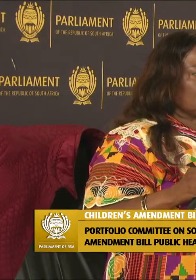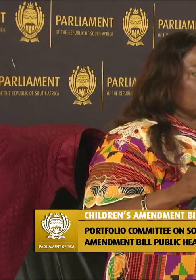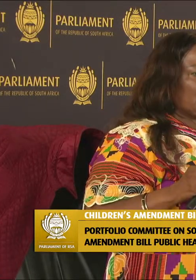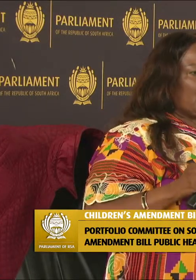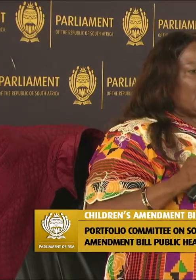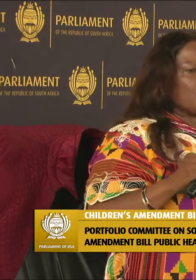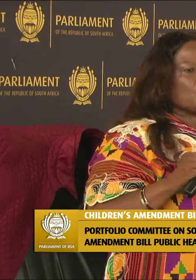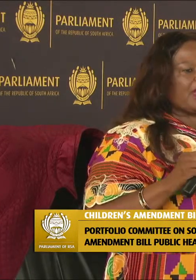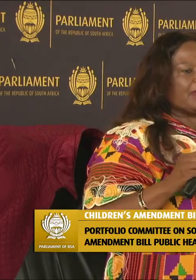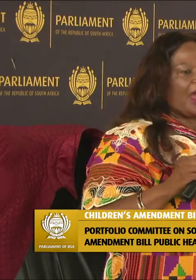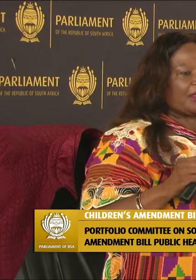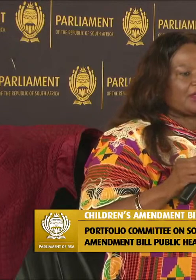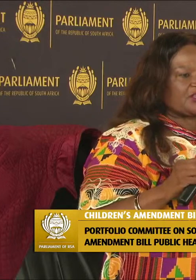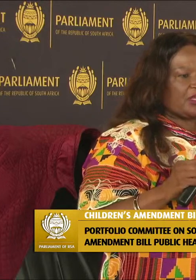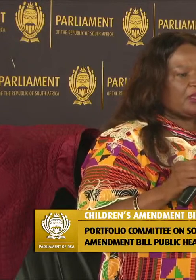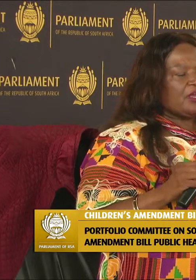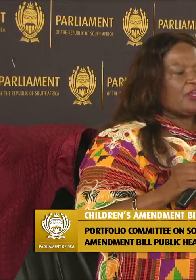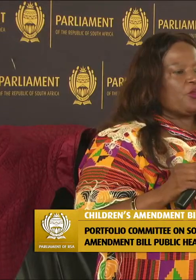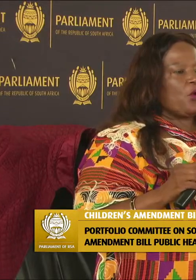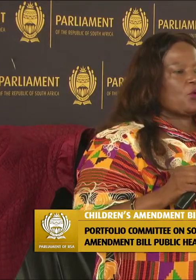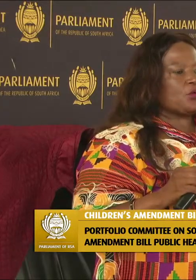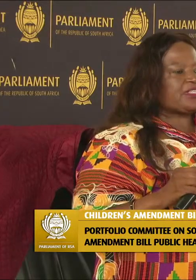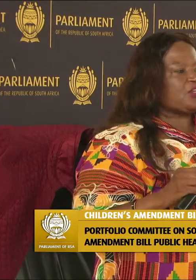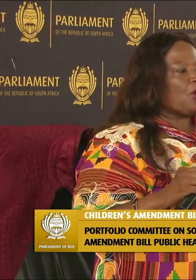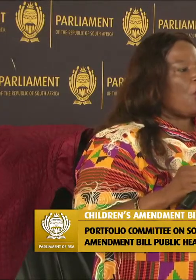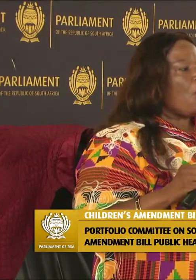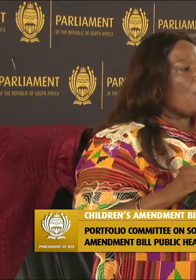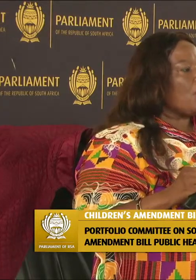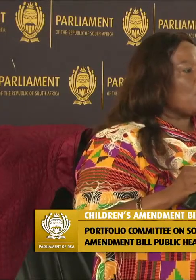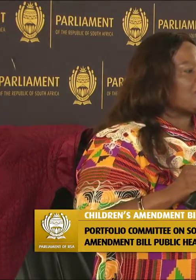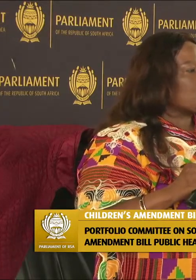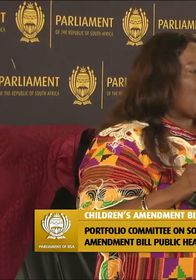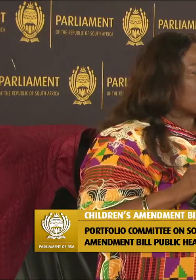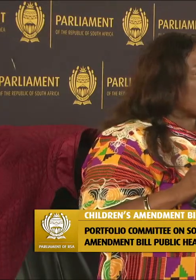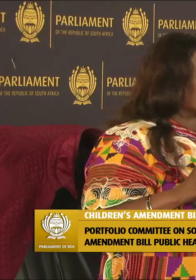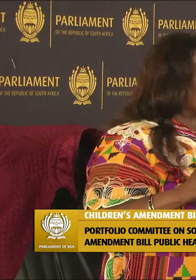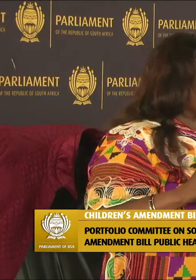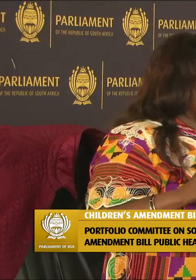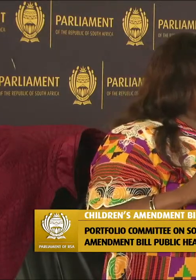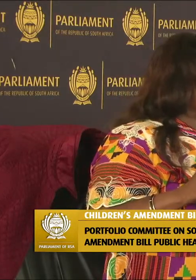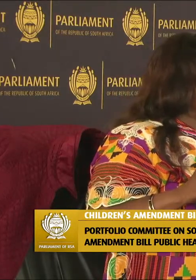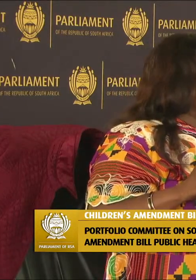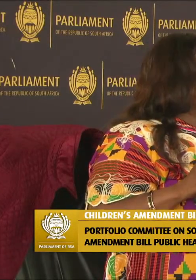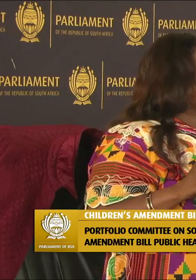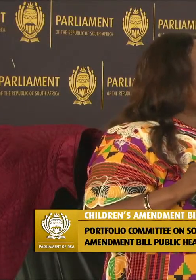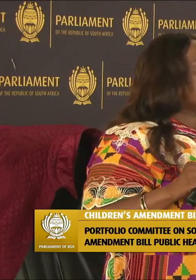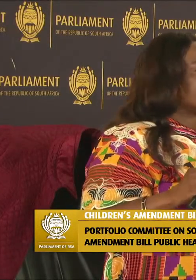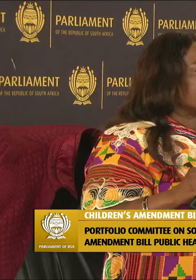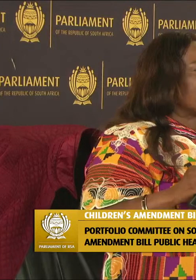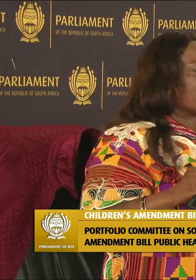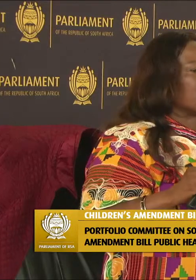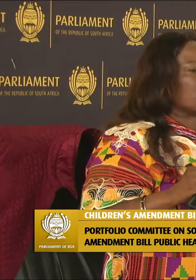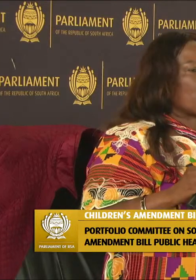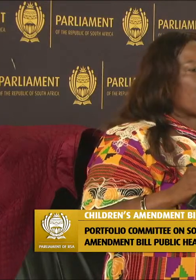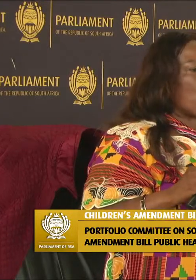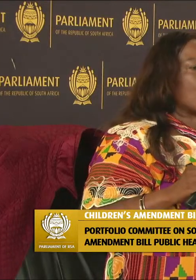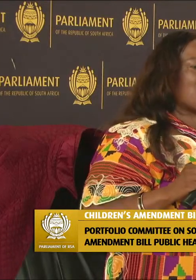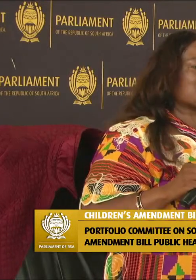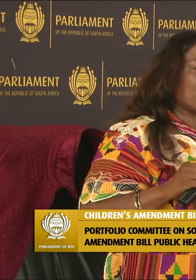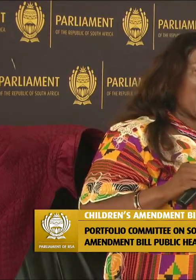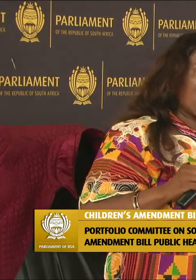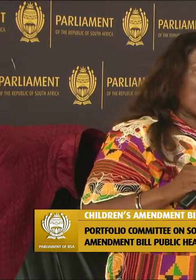love. Eyokugcina ke nje yokuthi all what we are talking about iyayidinga into